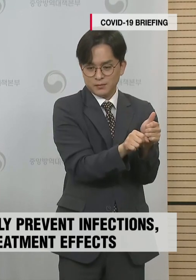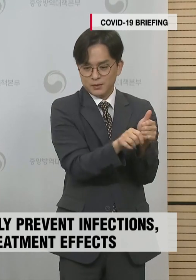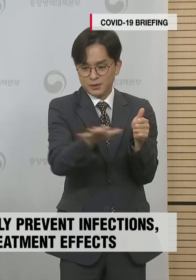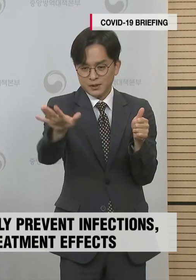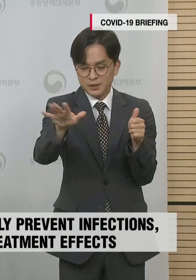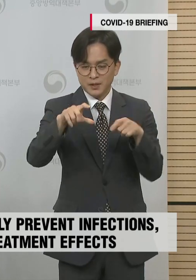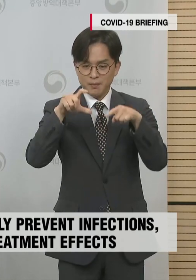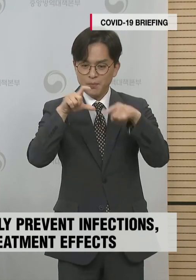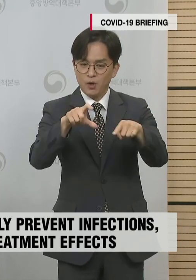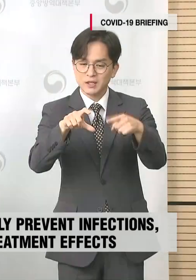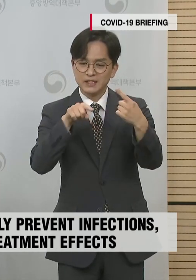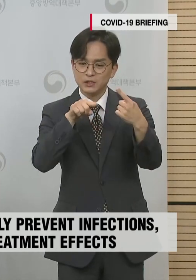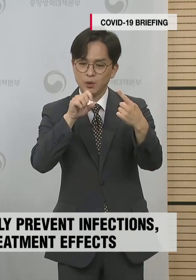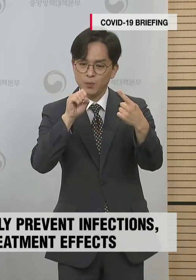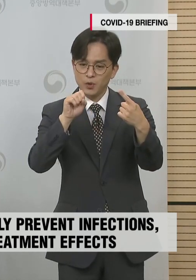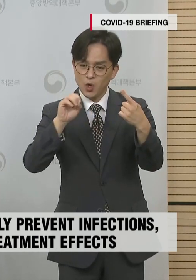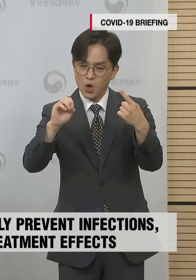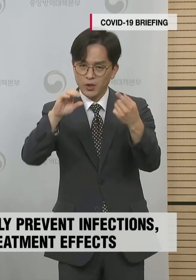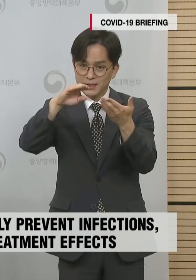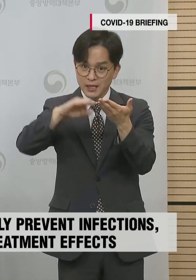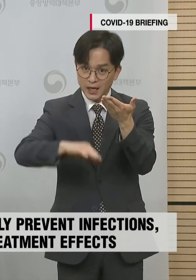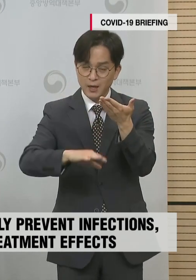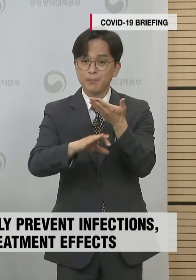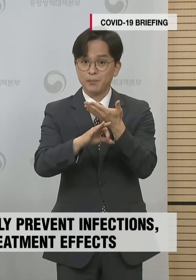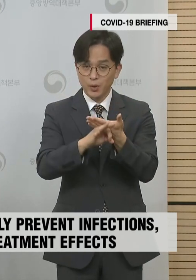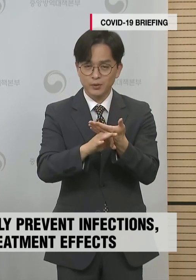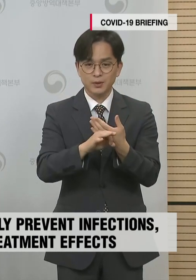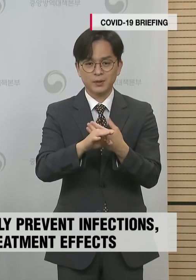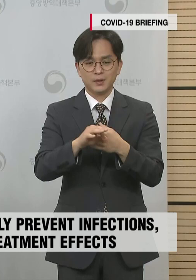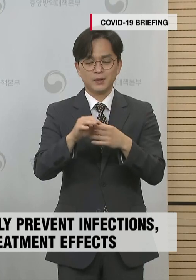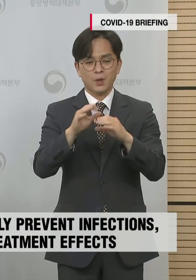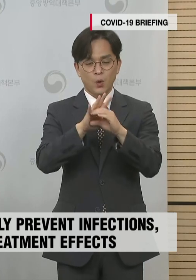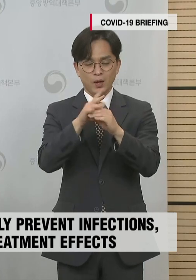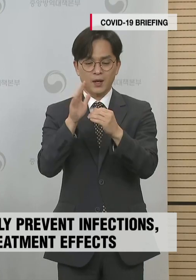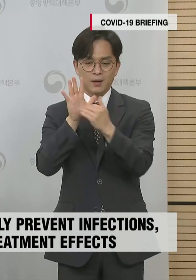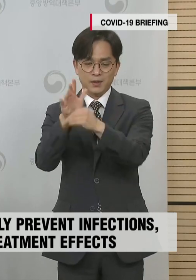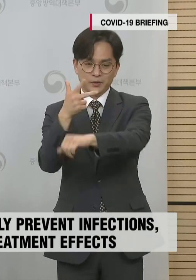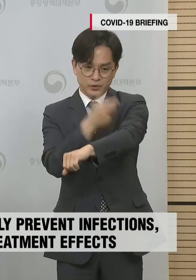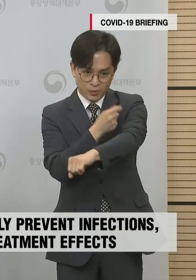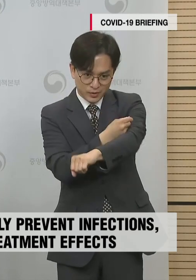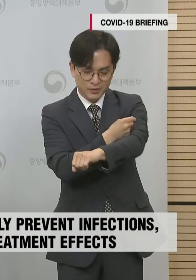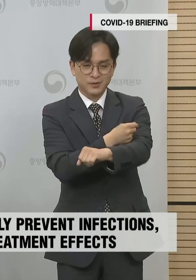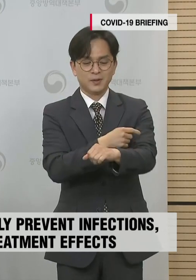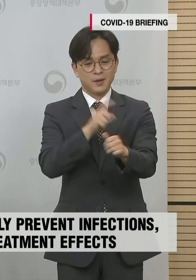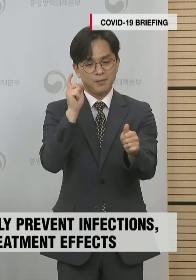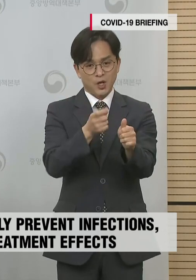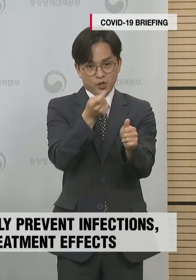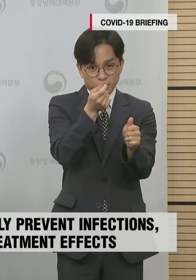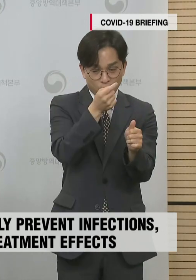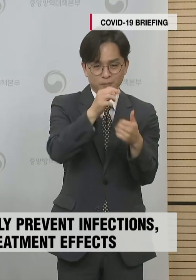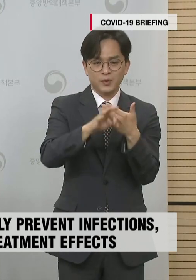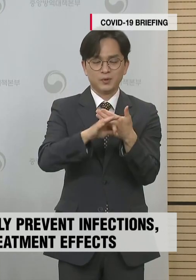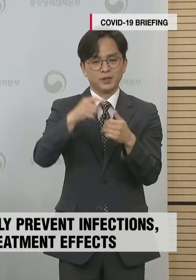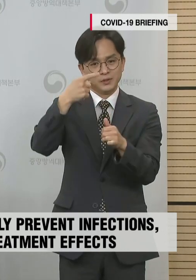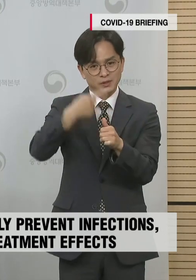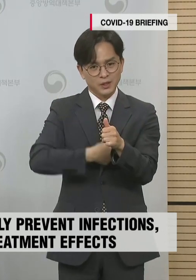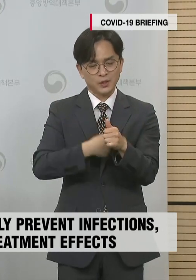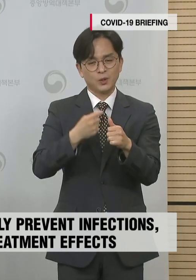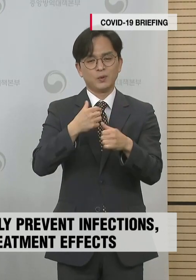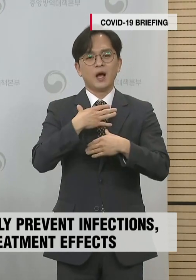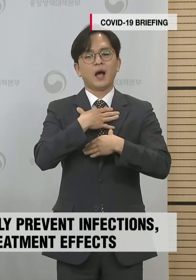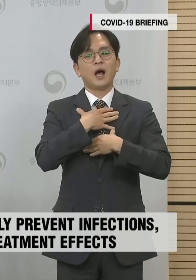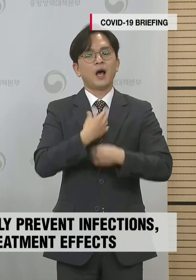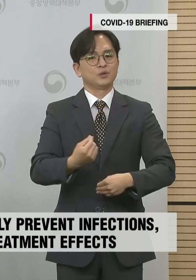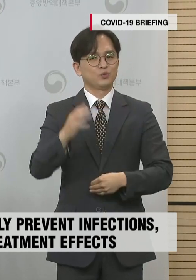are able to keep our contain the infectious rate very low, we believe that we can contain